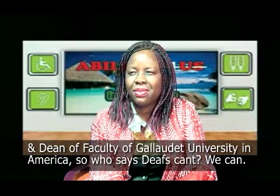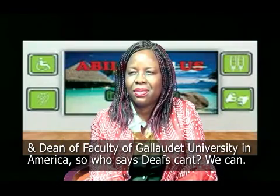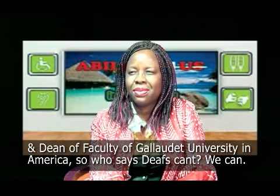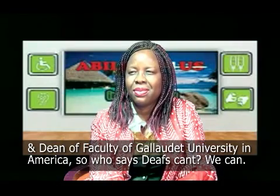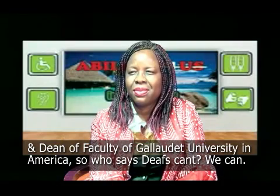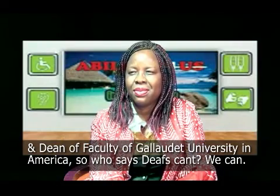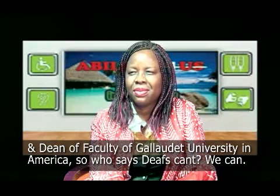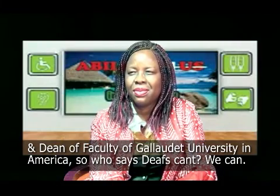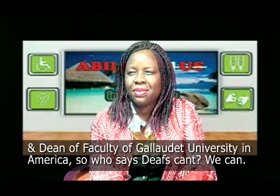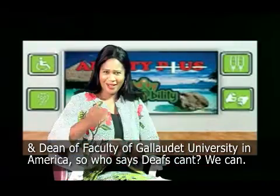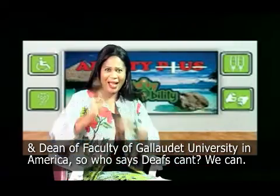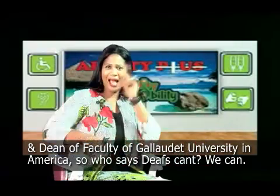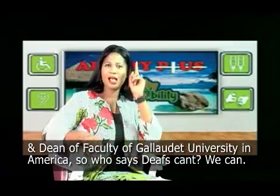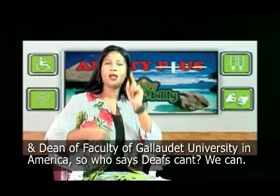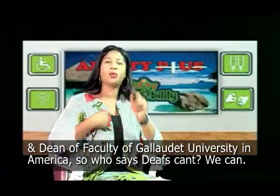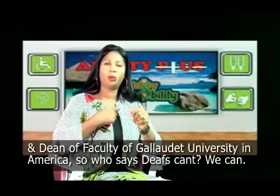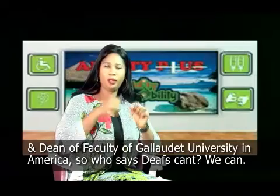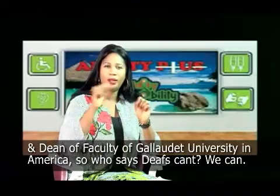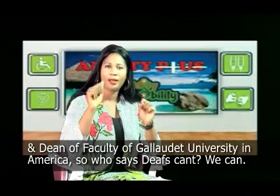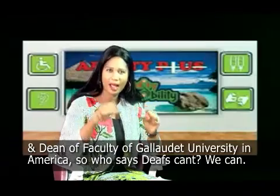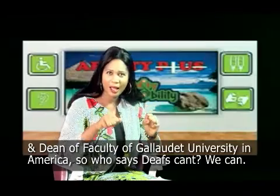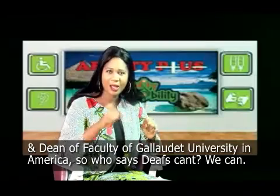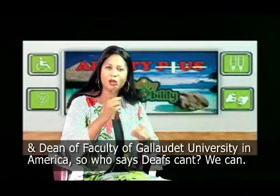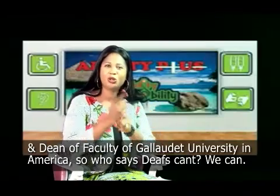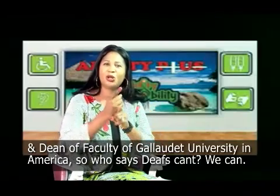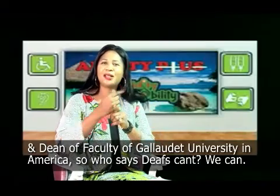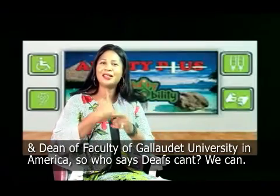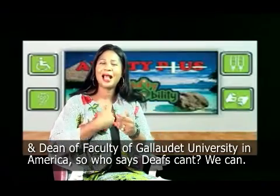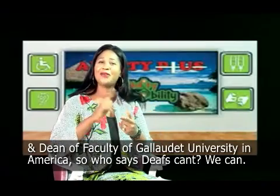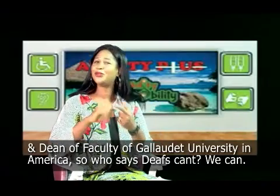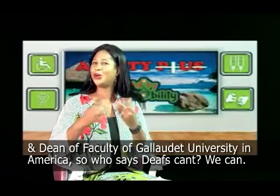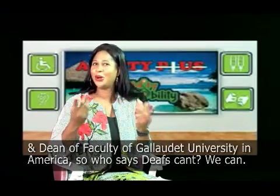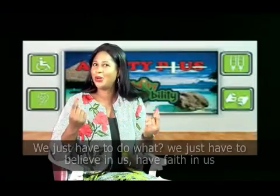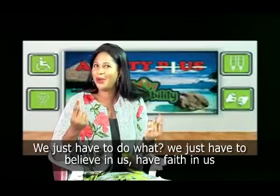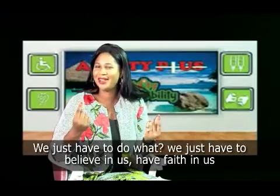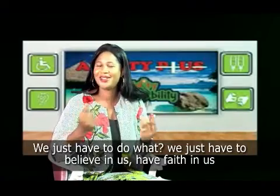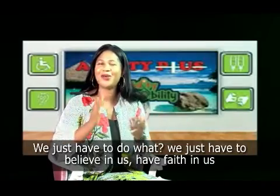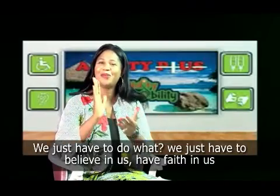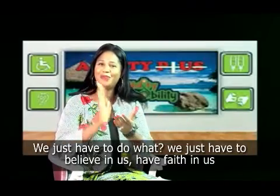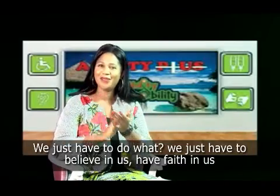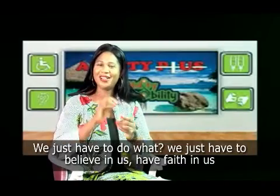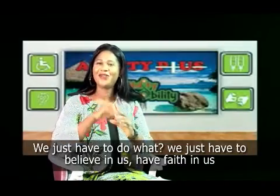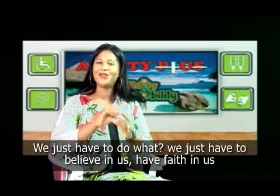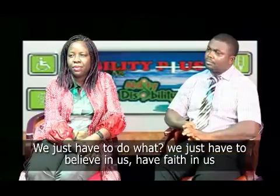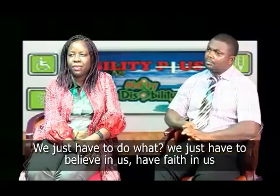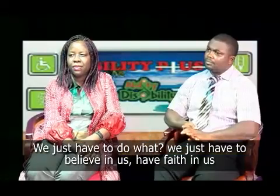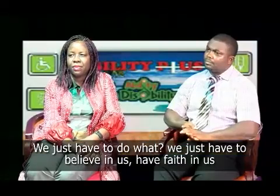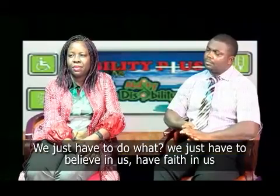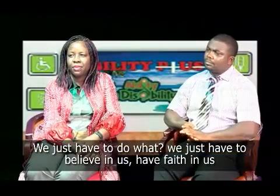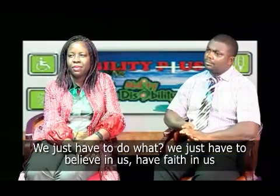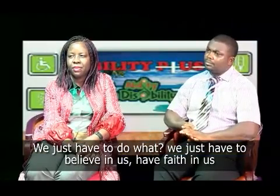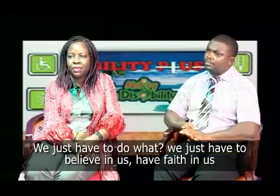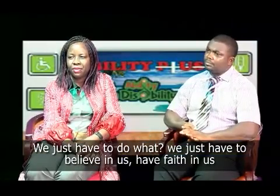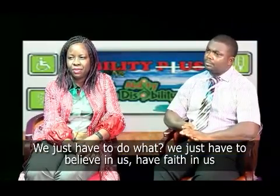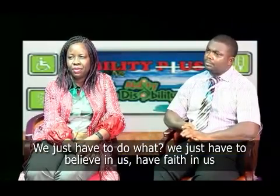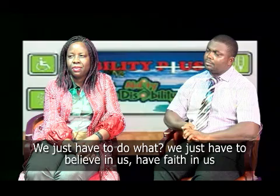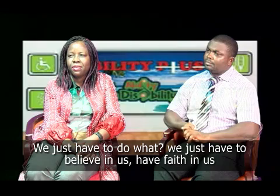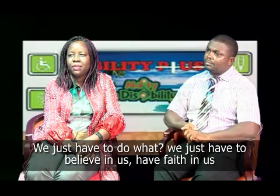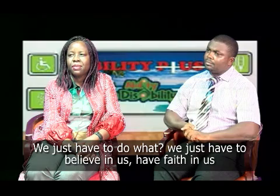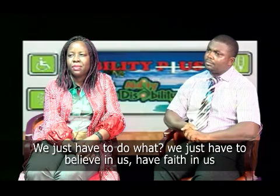America. So who says deafs can't? We can. We just have to do what? You just have to believe in us. Have